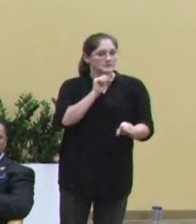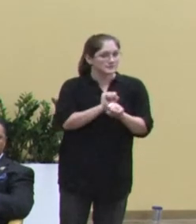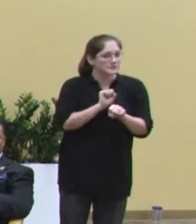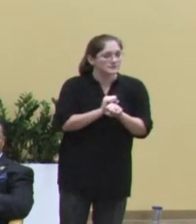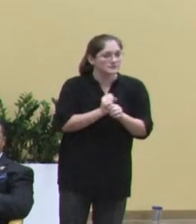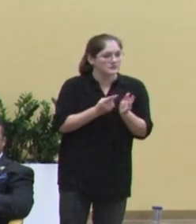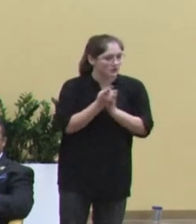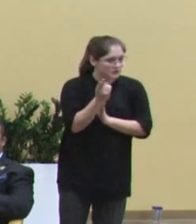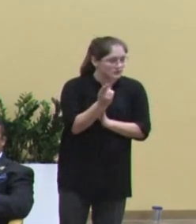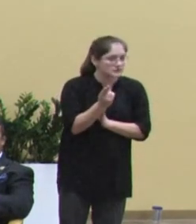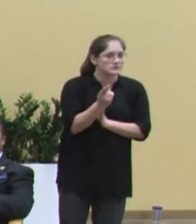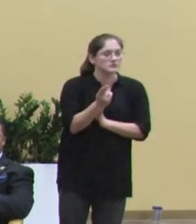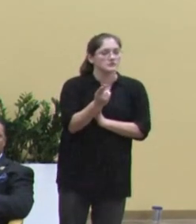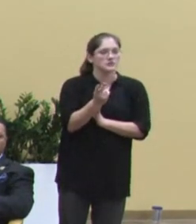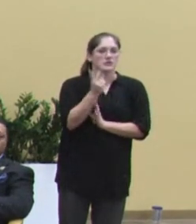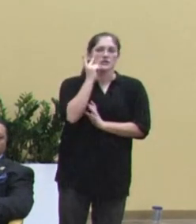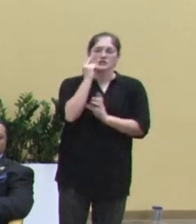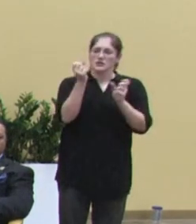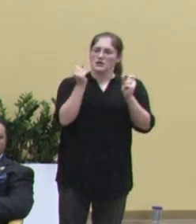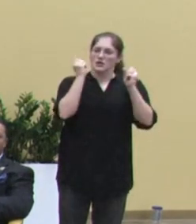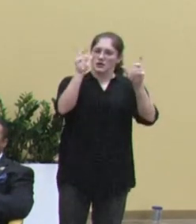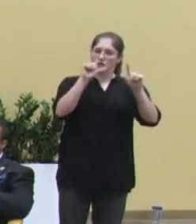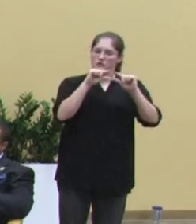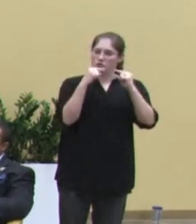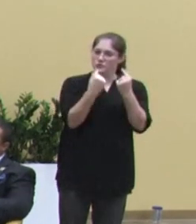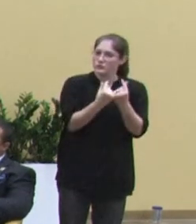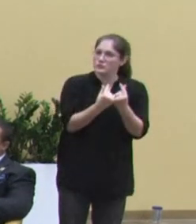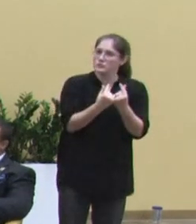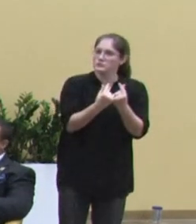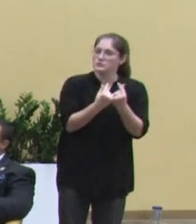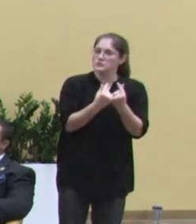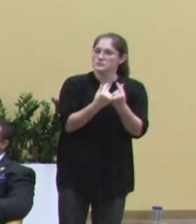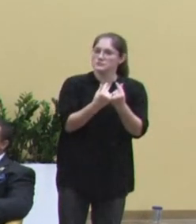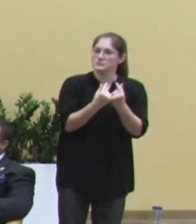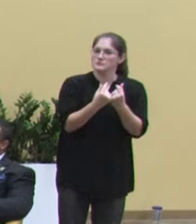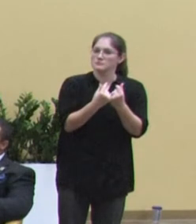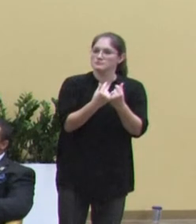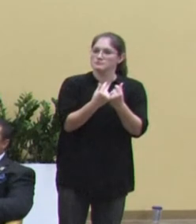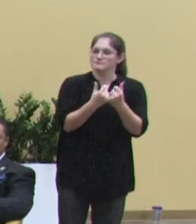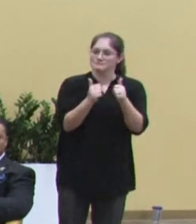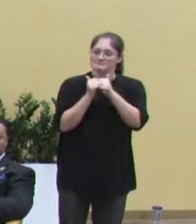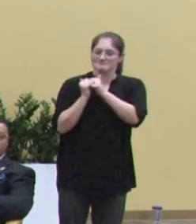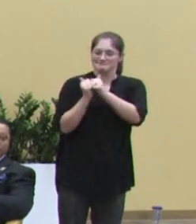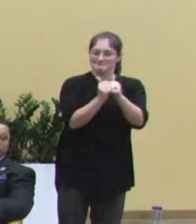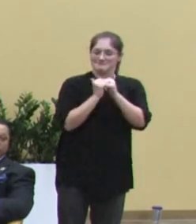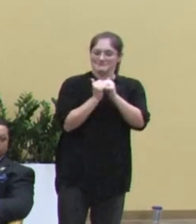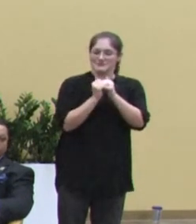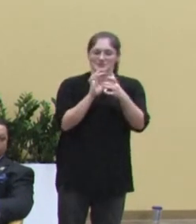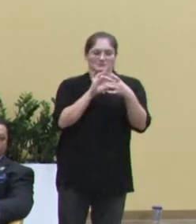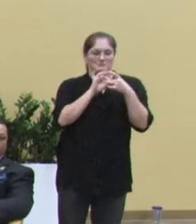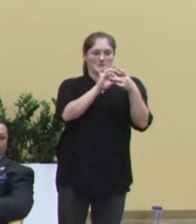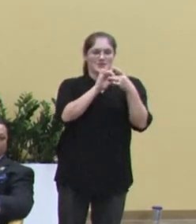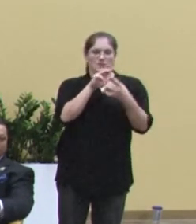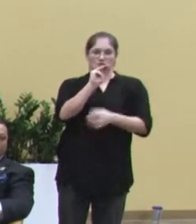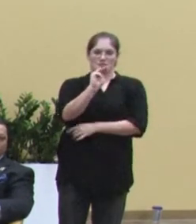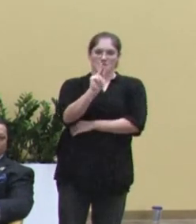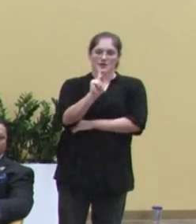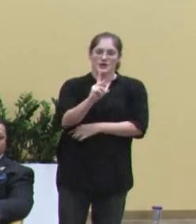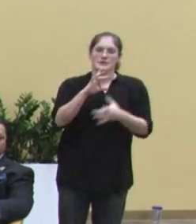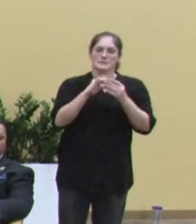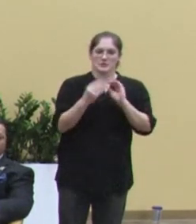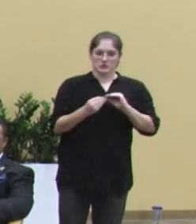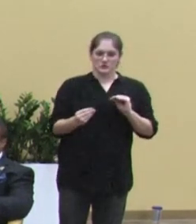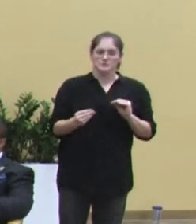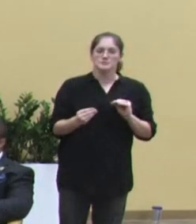see a lot of groups co-opting Dr. King's message. Mm-hmm. Because who better to align yourself